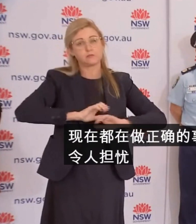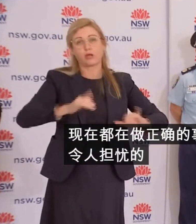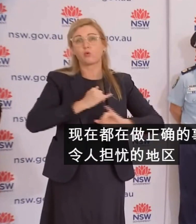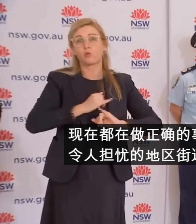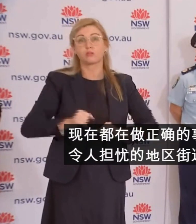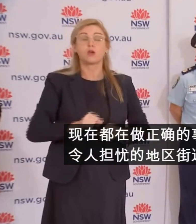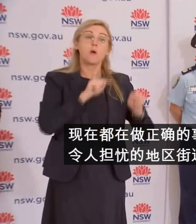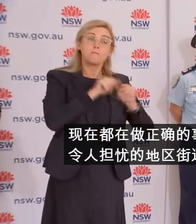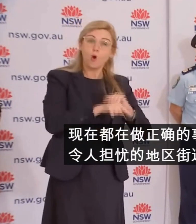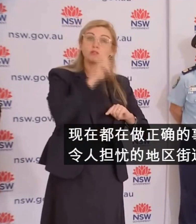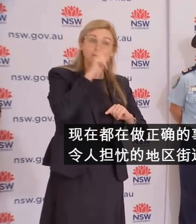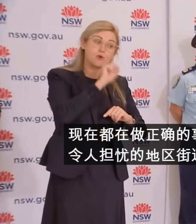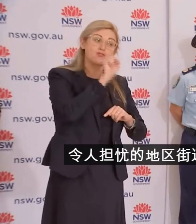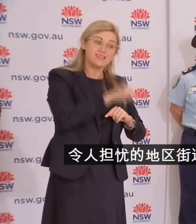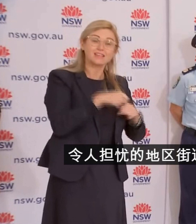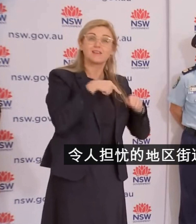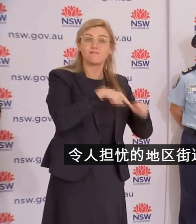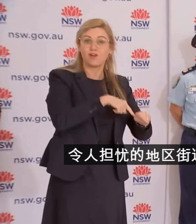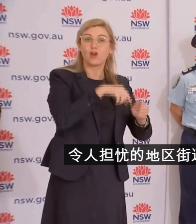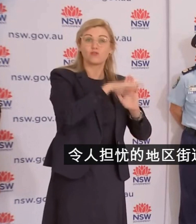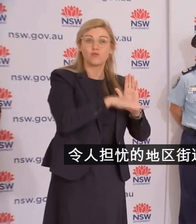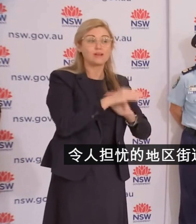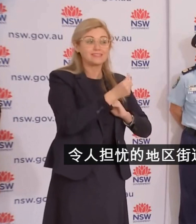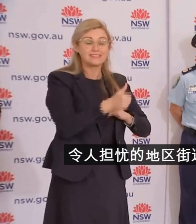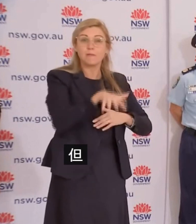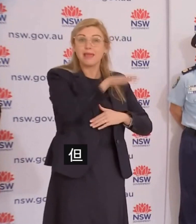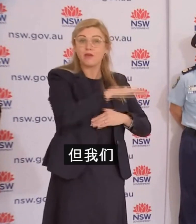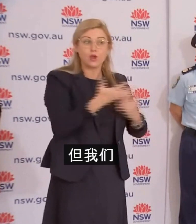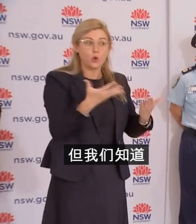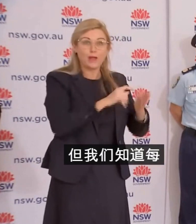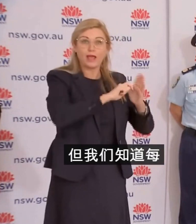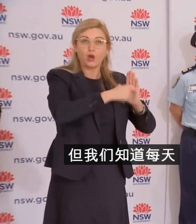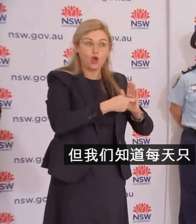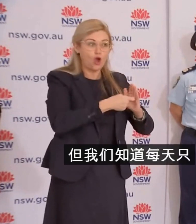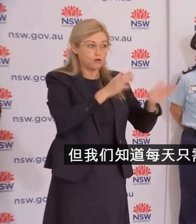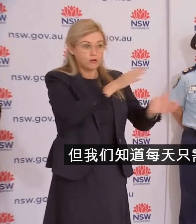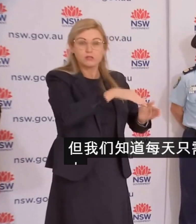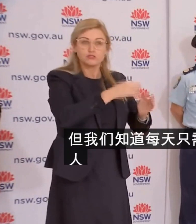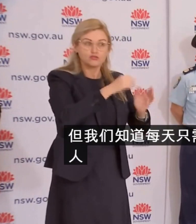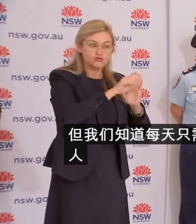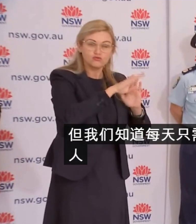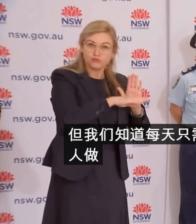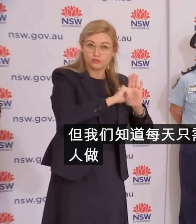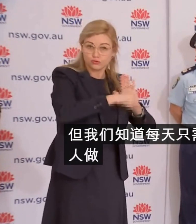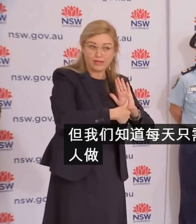Some of those areas of concern have nobody in streets. The streets are bare. But we know it only takes a handful of people every day doing the